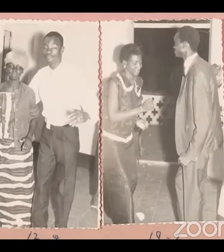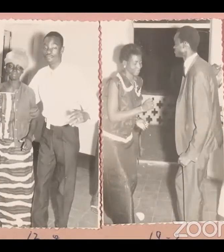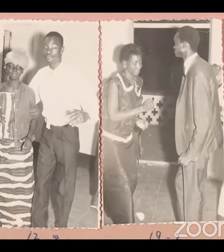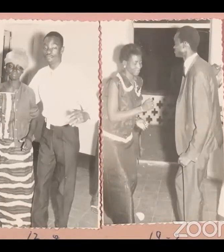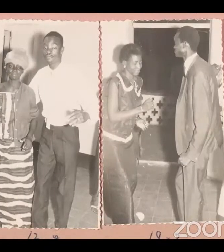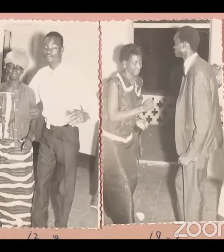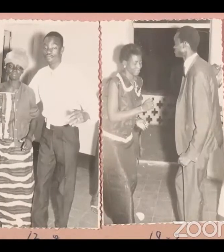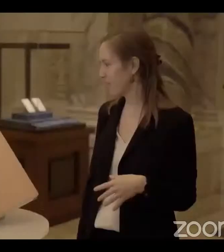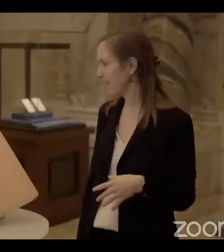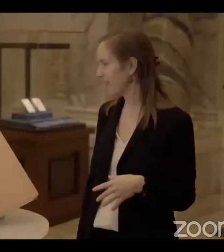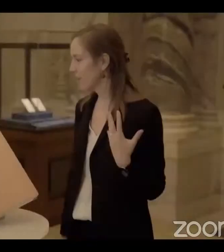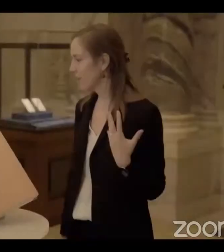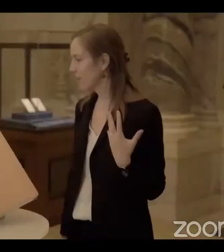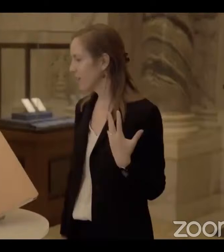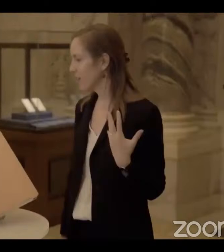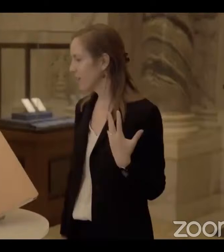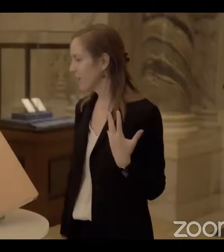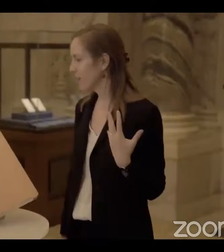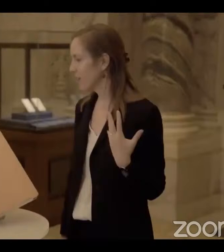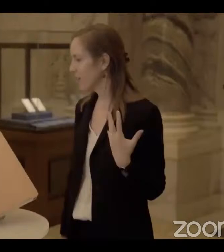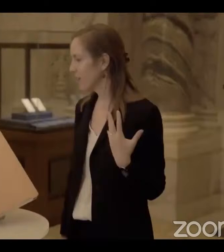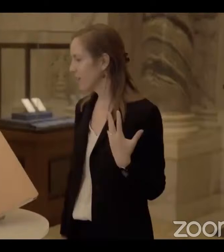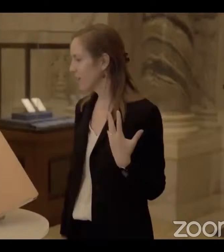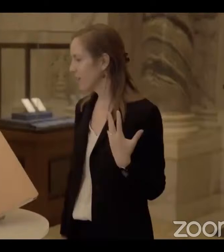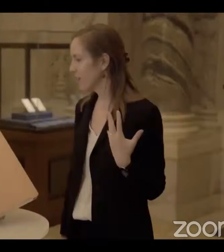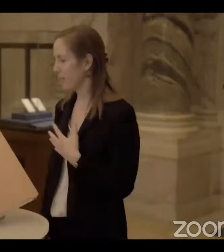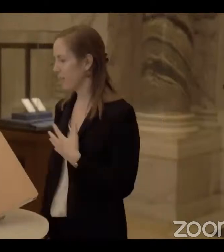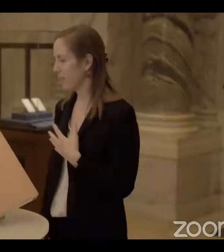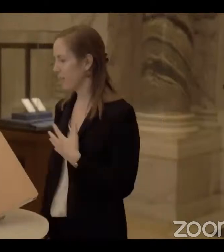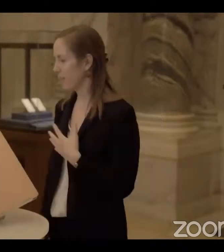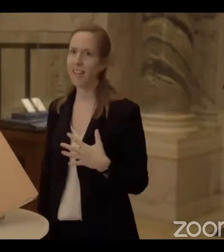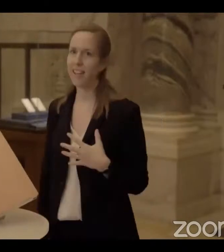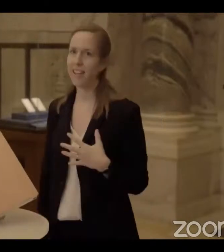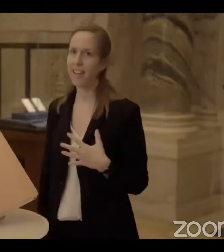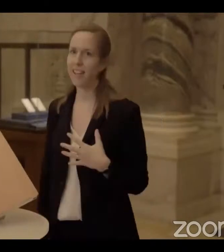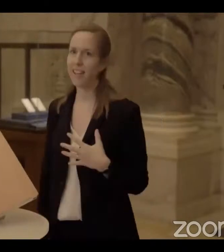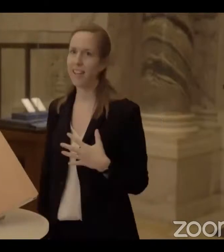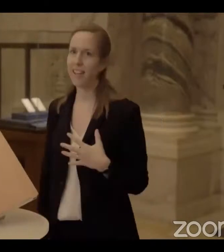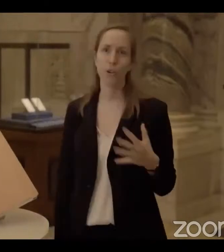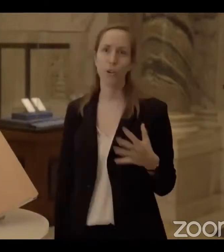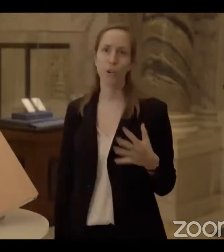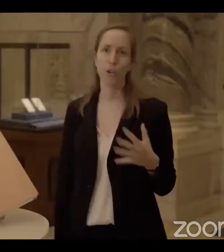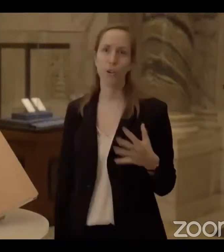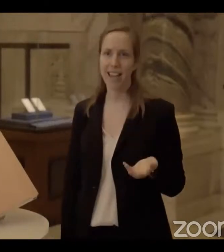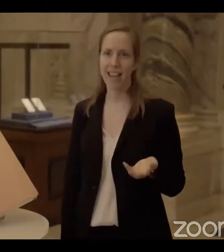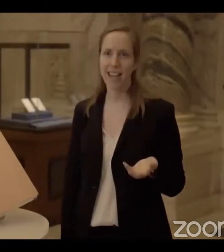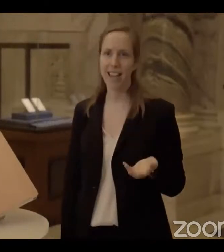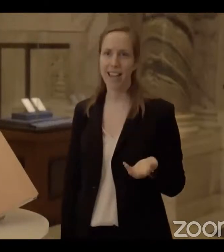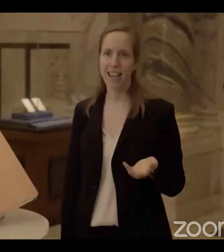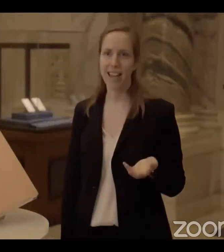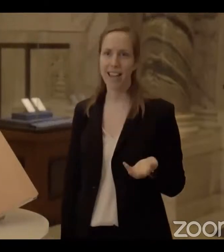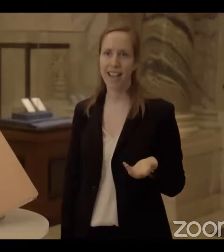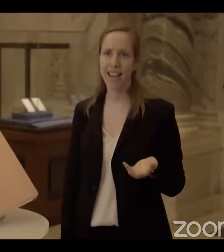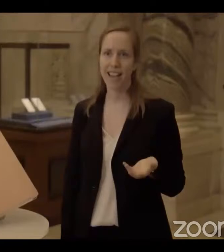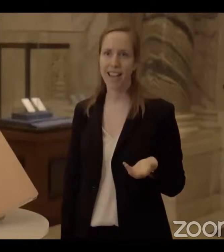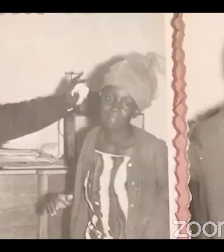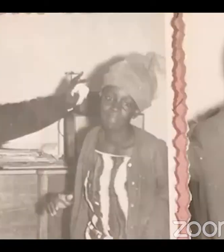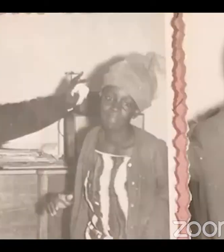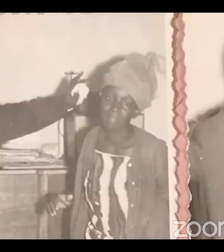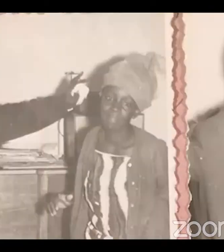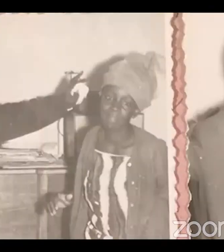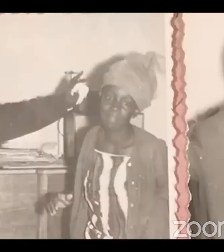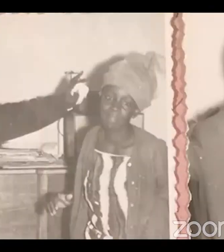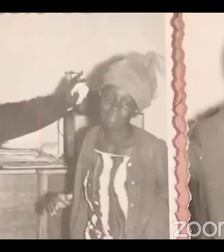mix of different scenes, and it all culminates with this really lovely, fun group portrait at the end. My favorite